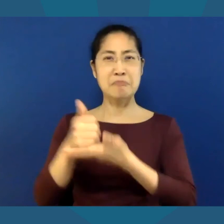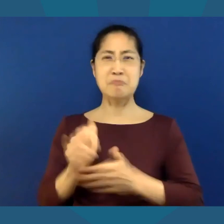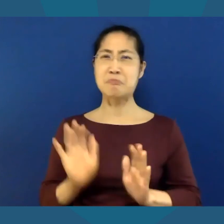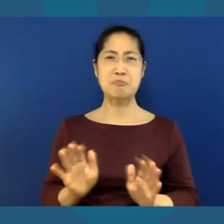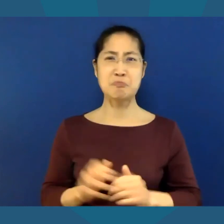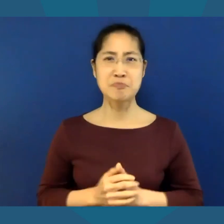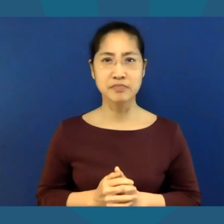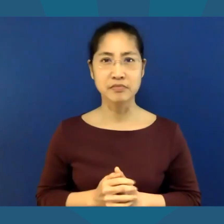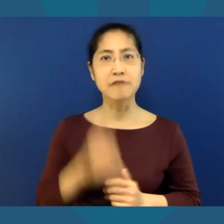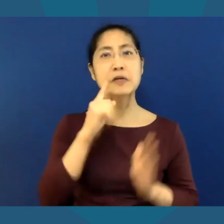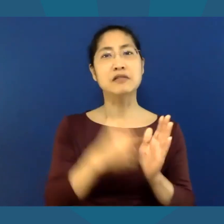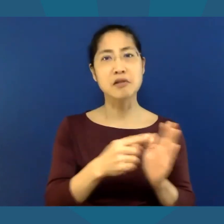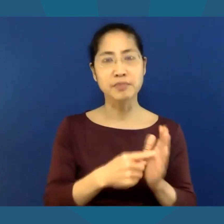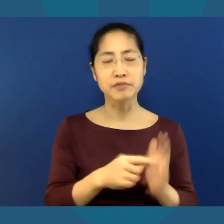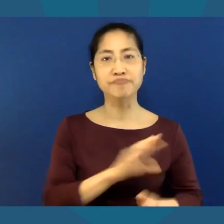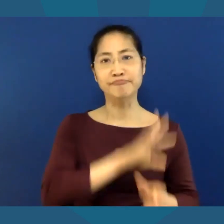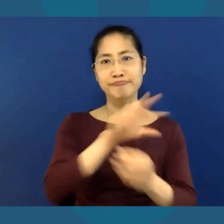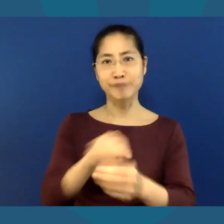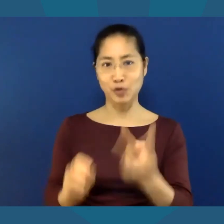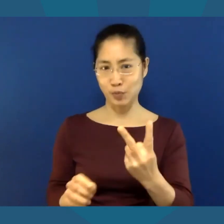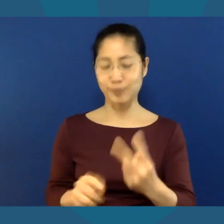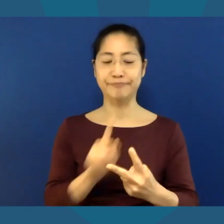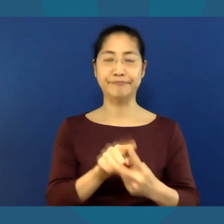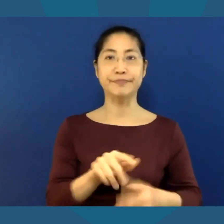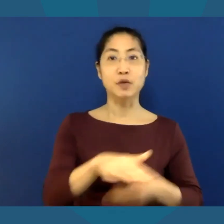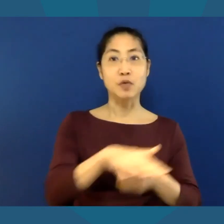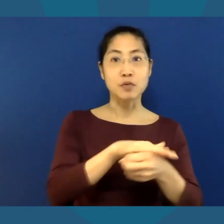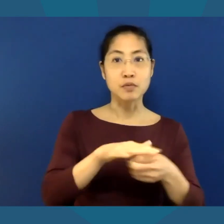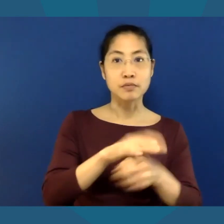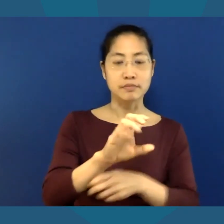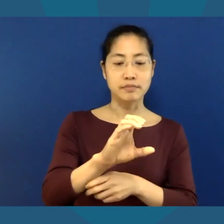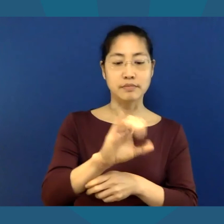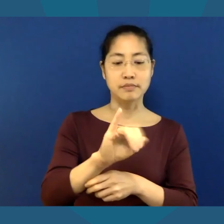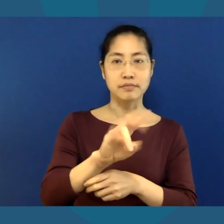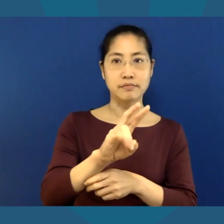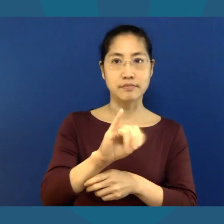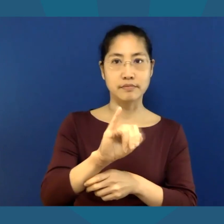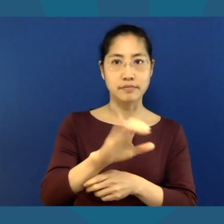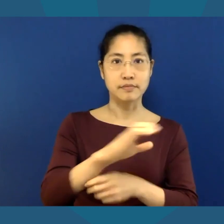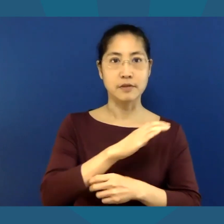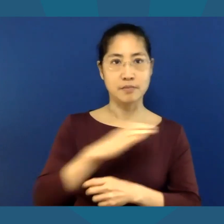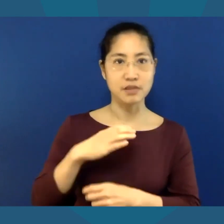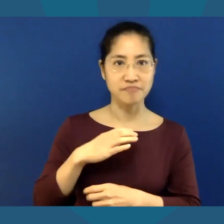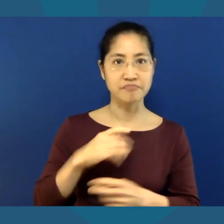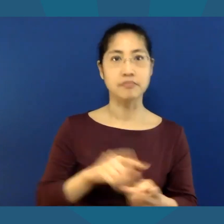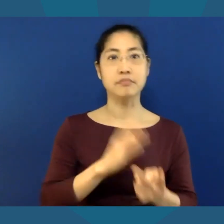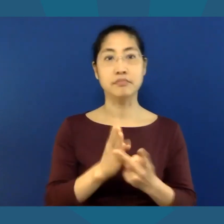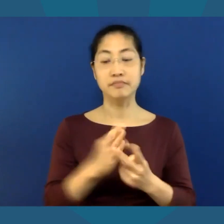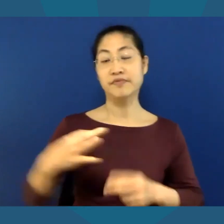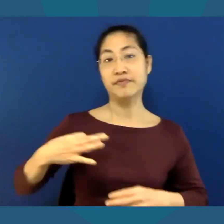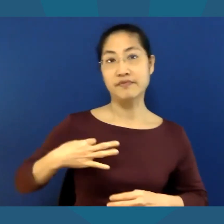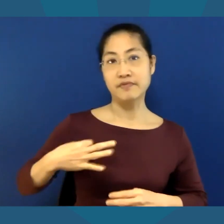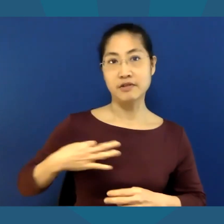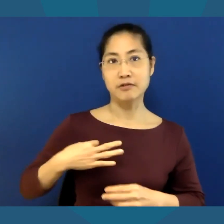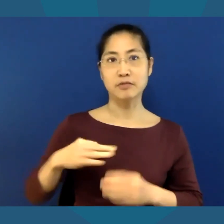handout, serving on local civic committees, and volunteering for